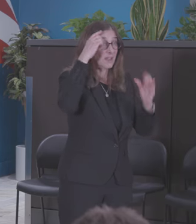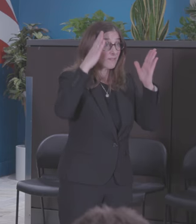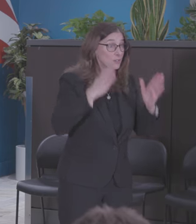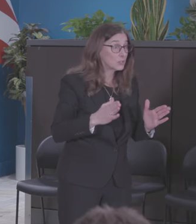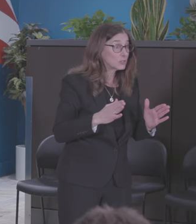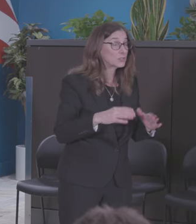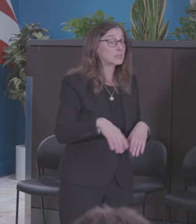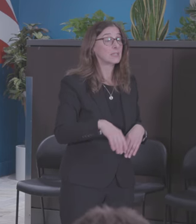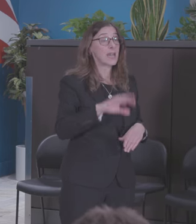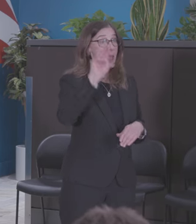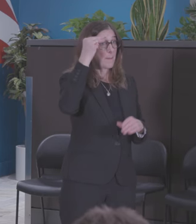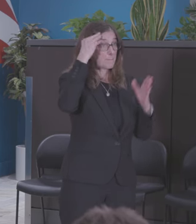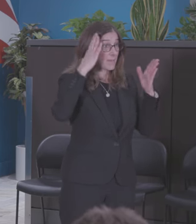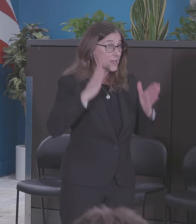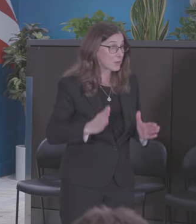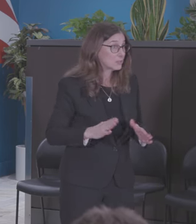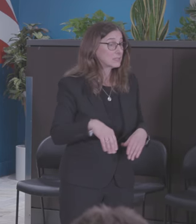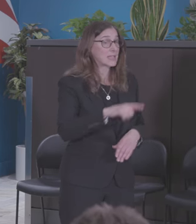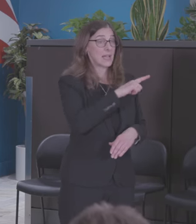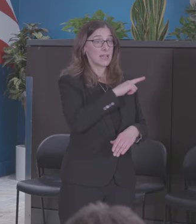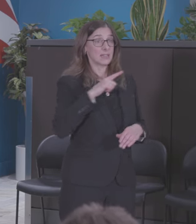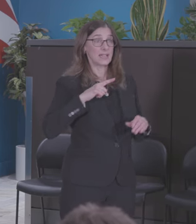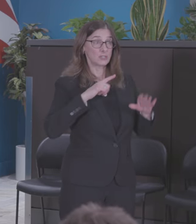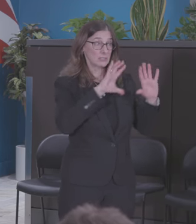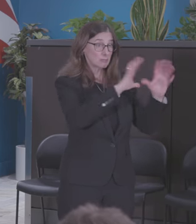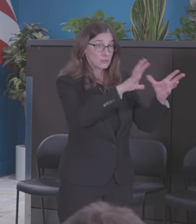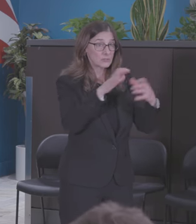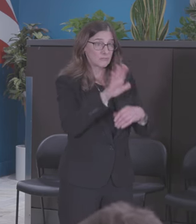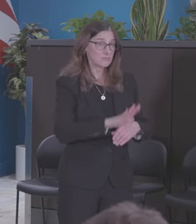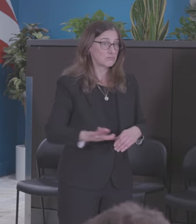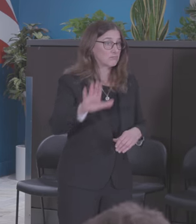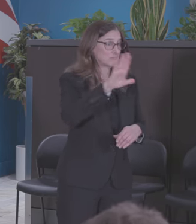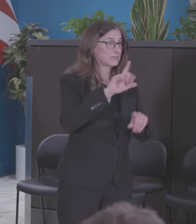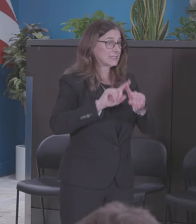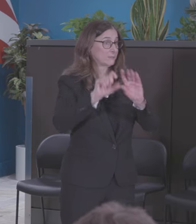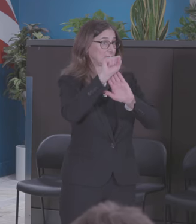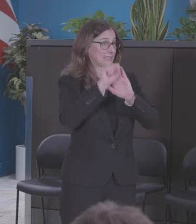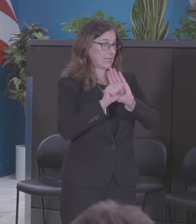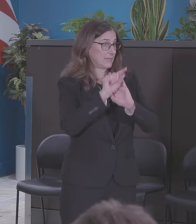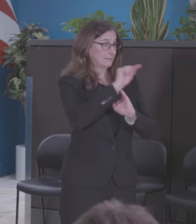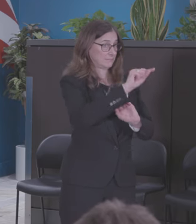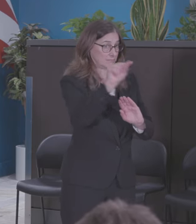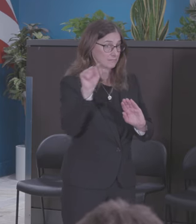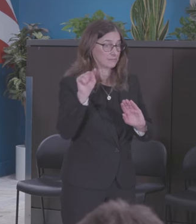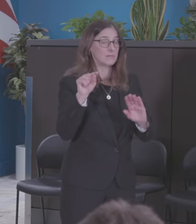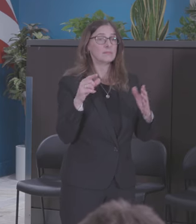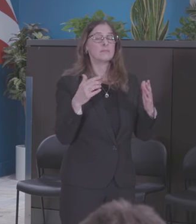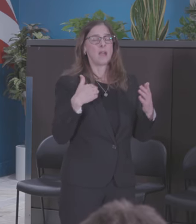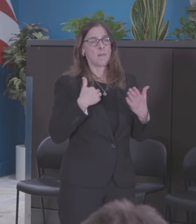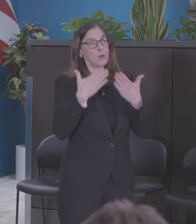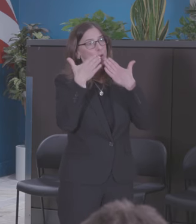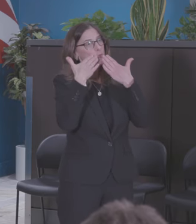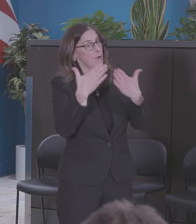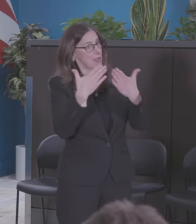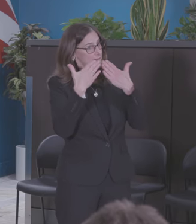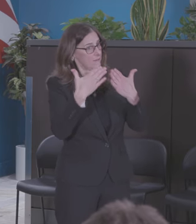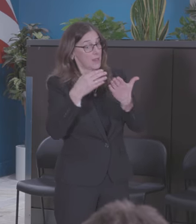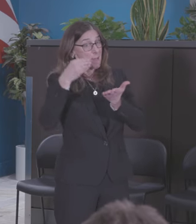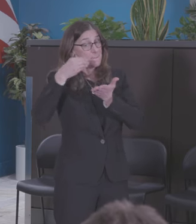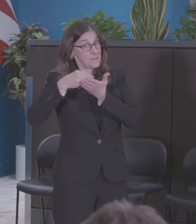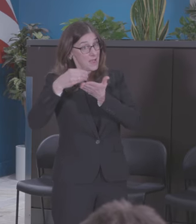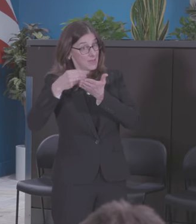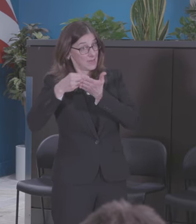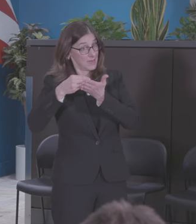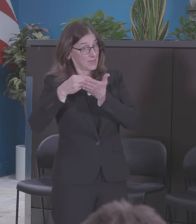legislatures, and I am just so grateful that when we sent federal money back to the states through